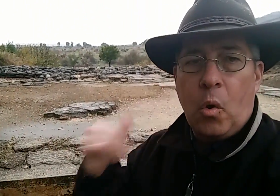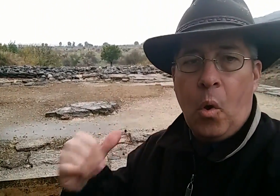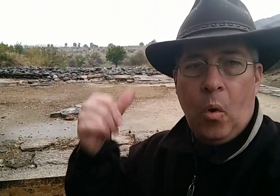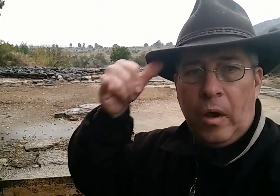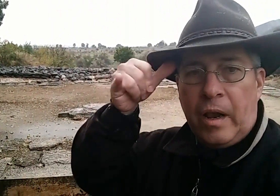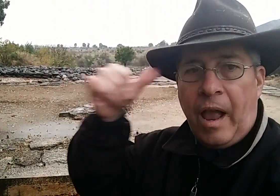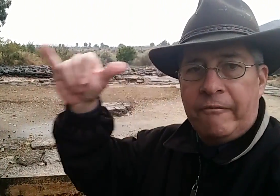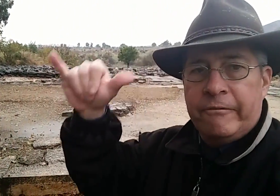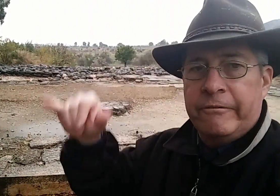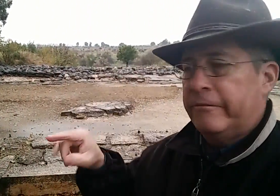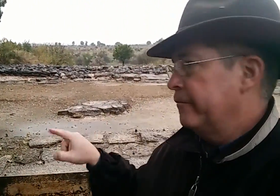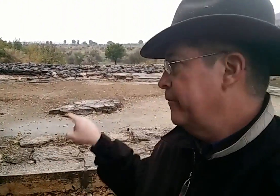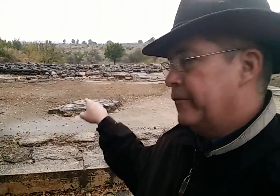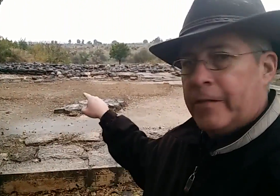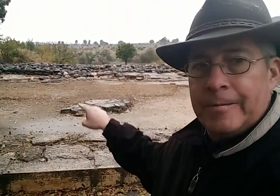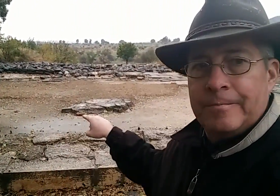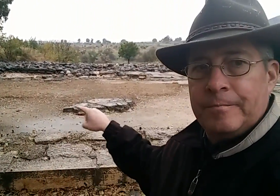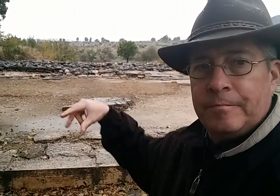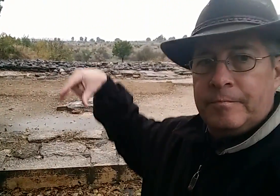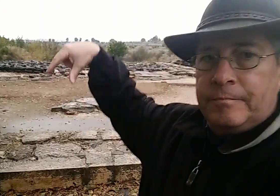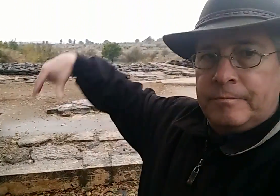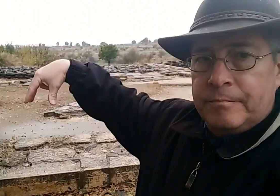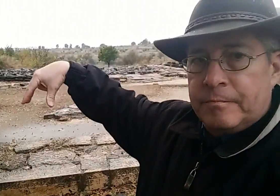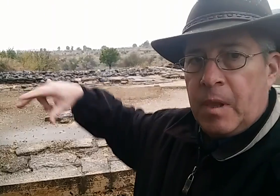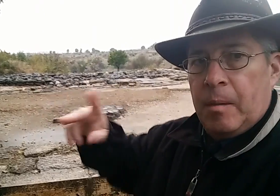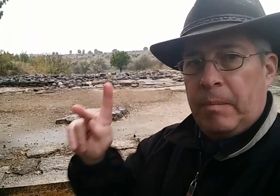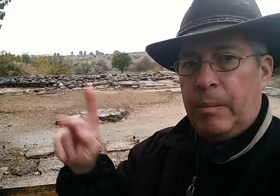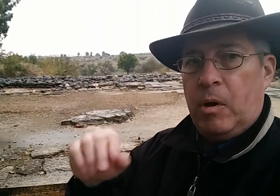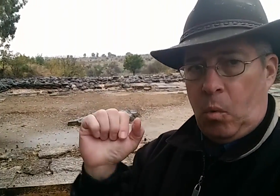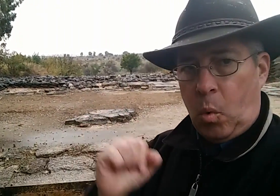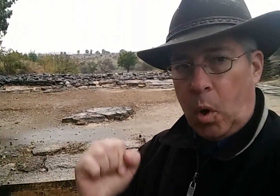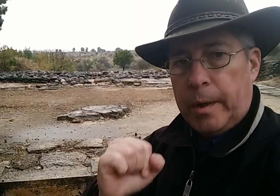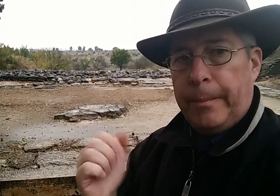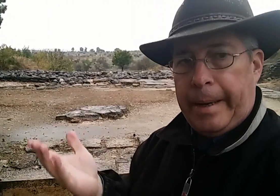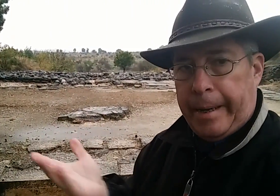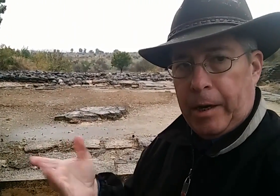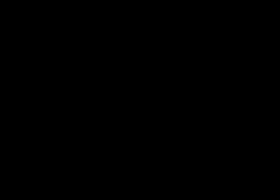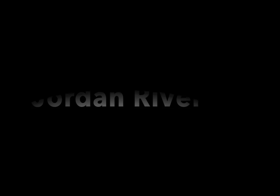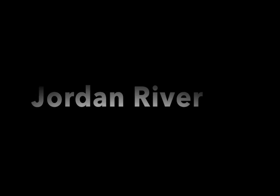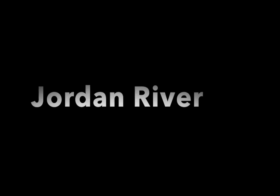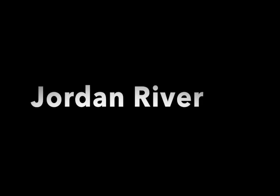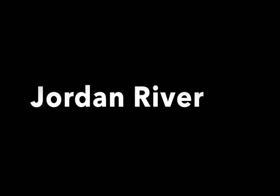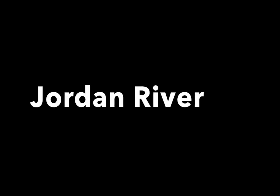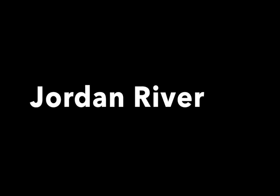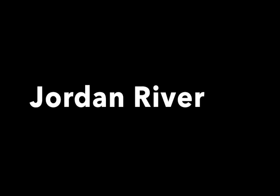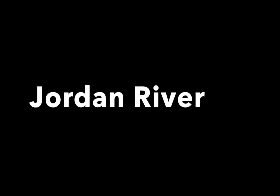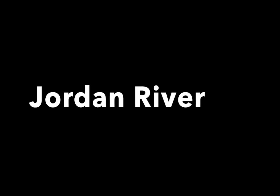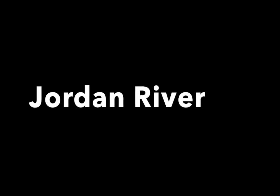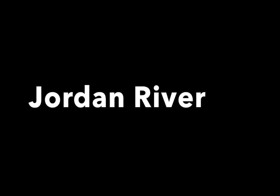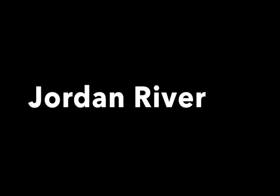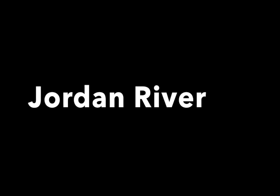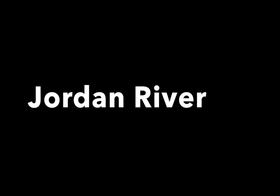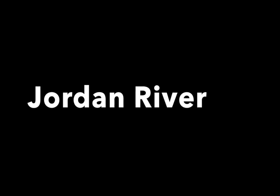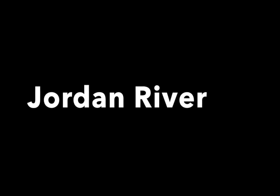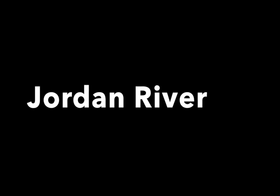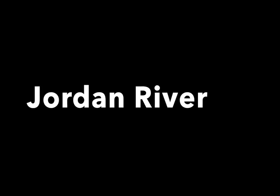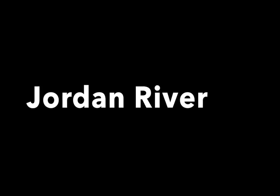So this is the area of the golden calf. People would worship. They would come here to worship.